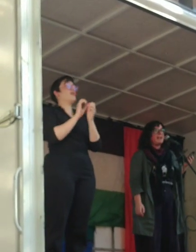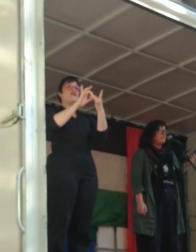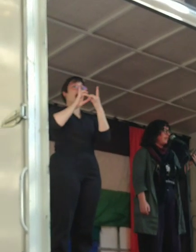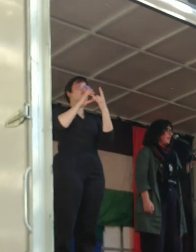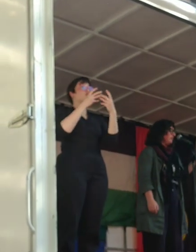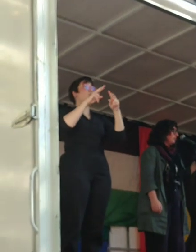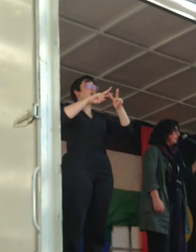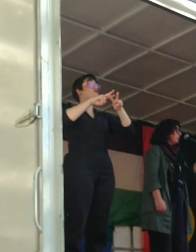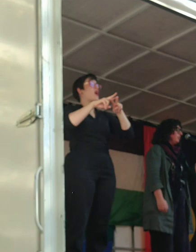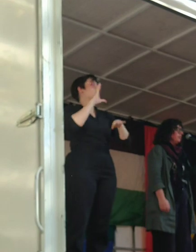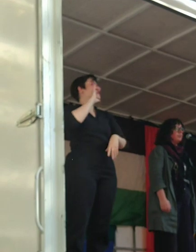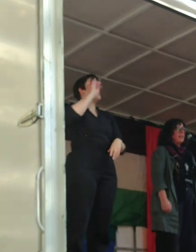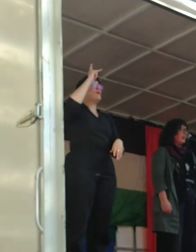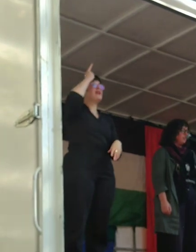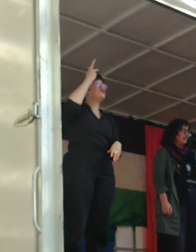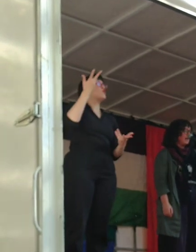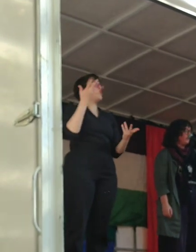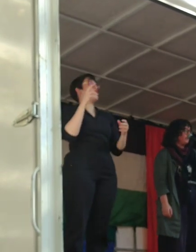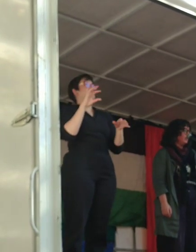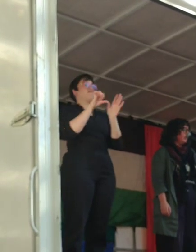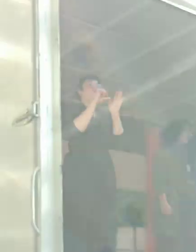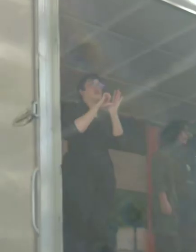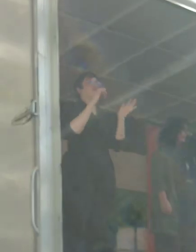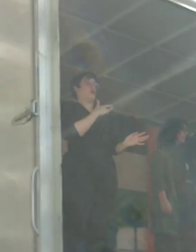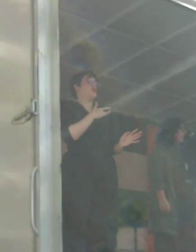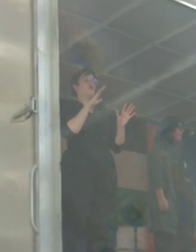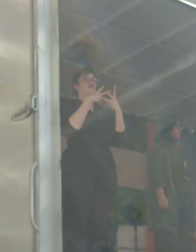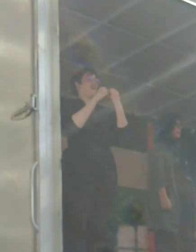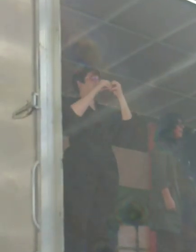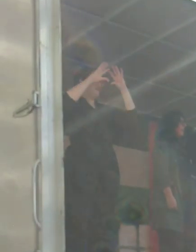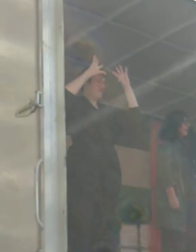Israel, diplomatic, financial, emotional, and otherwise.